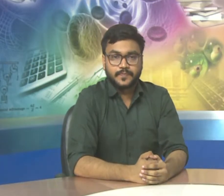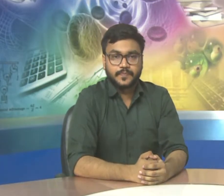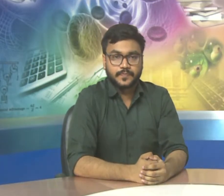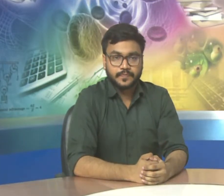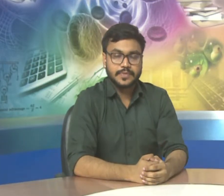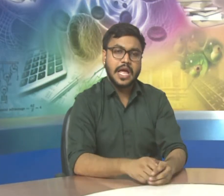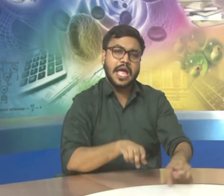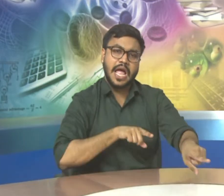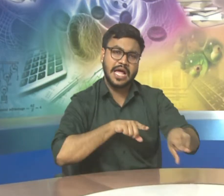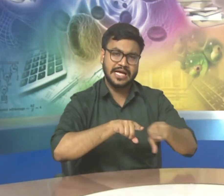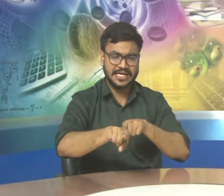work.